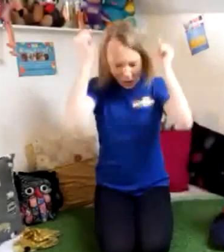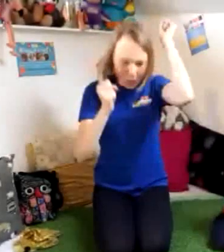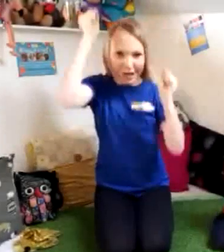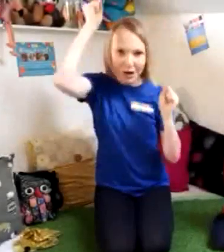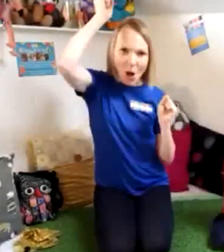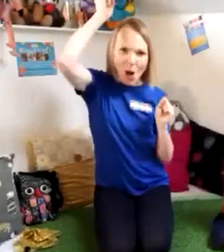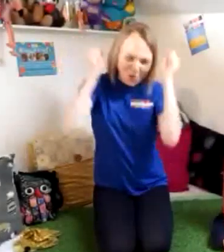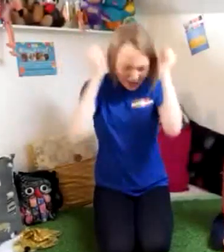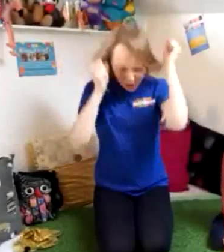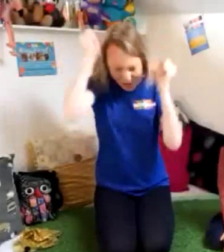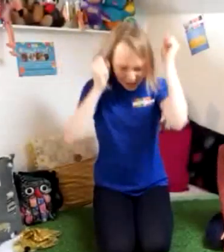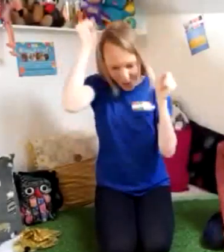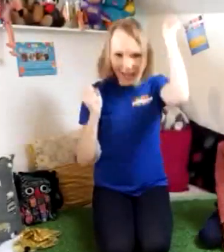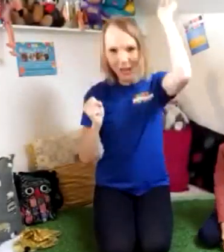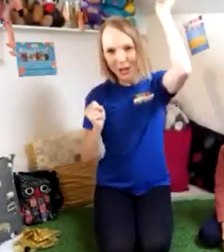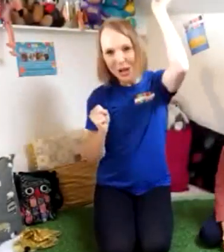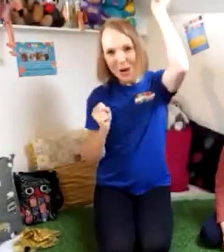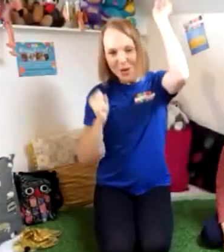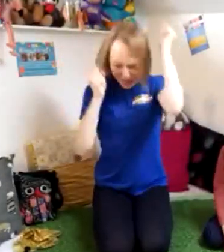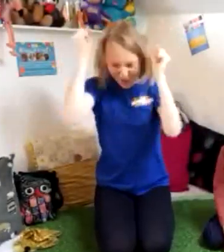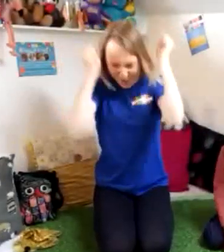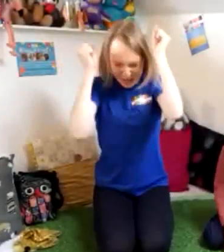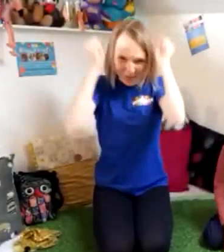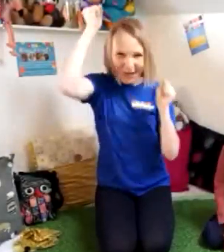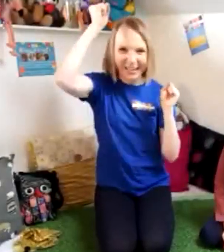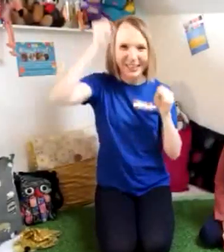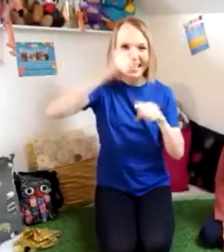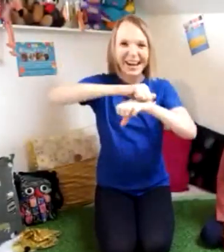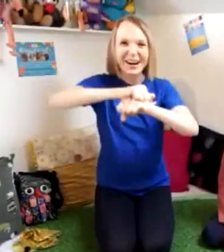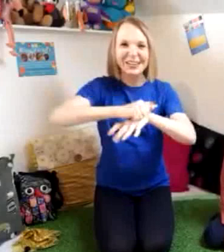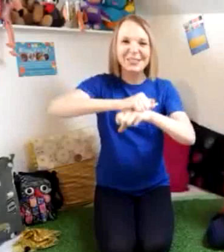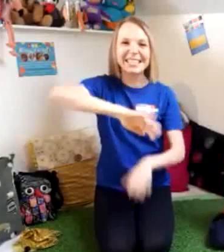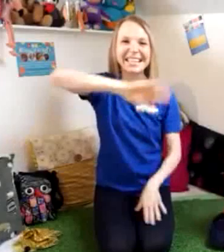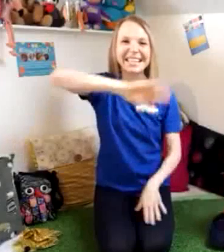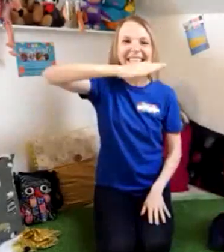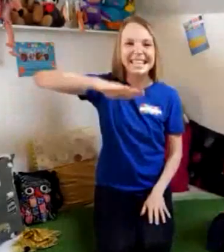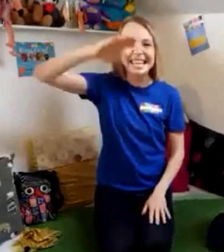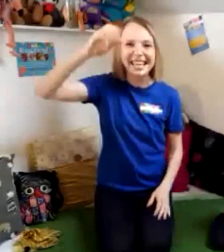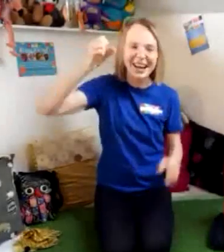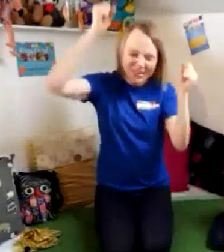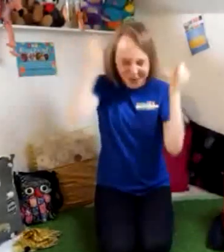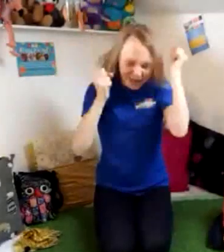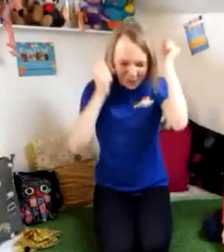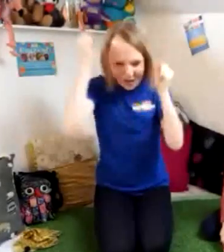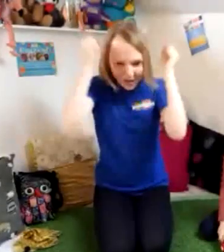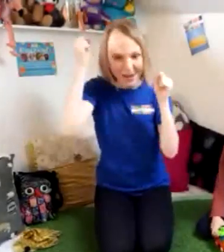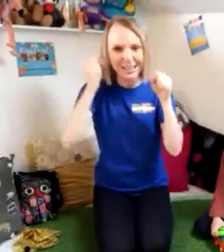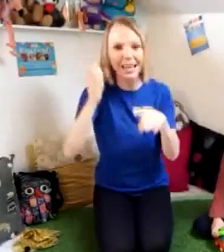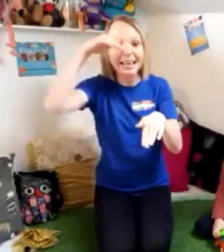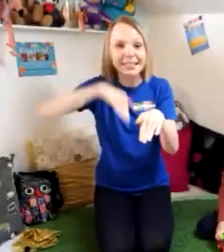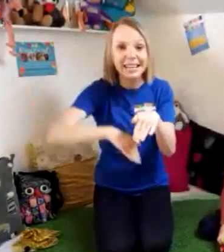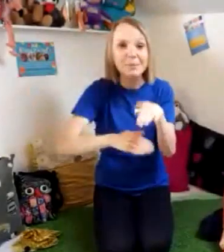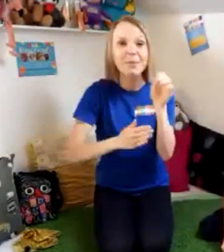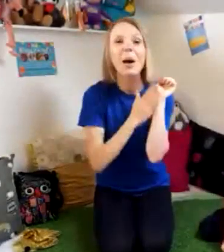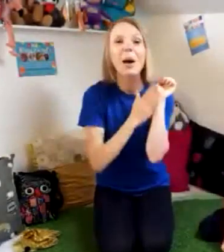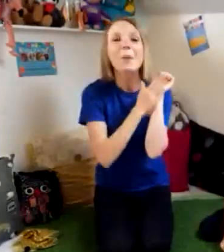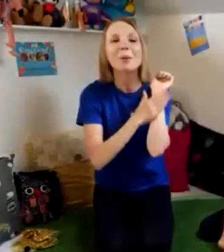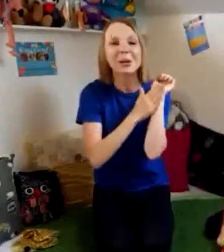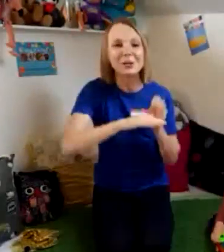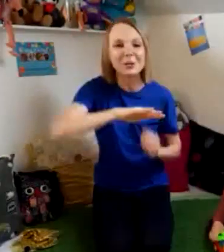wiggle, wiggle, wiggle, wiggle, wiggle, wiggle, wiggle. The octopus in the sea goes wiggle, wiggle, wiggle, in the deep blue